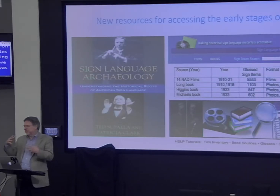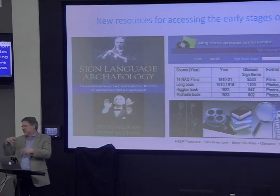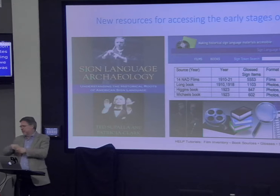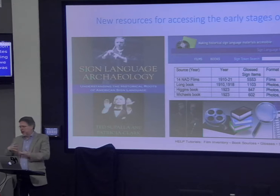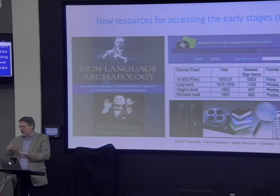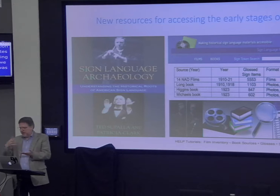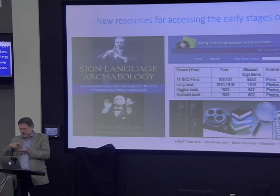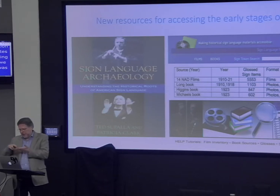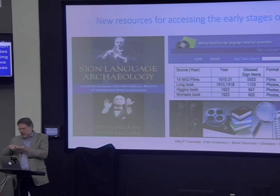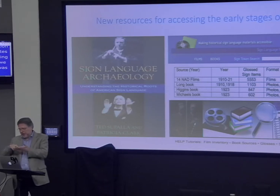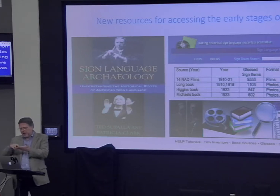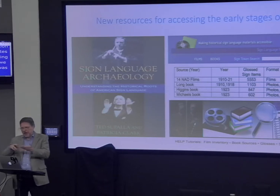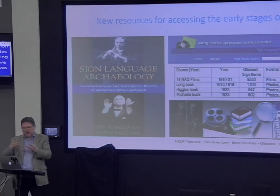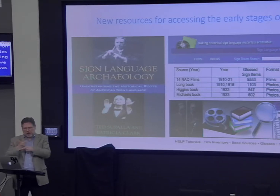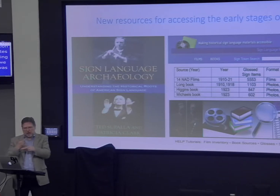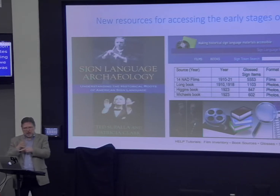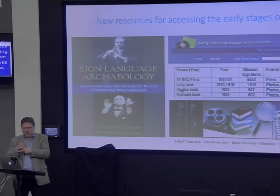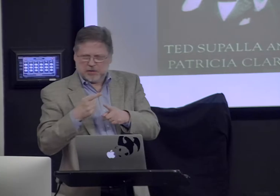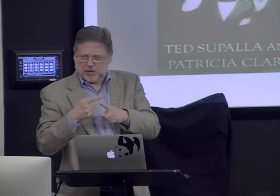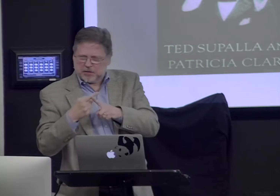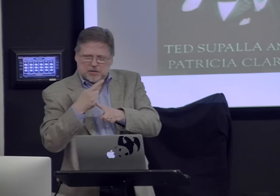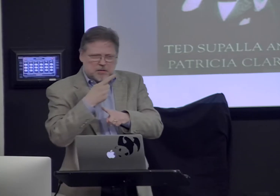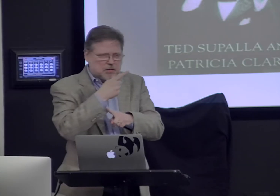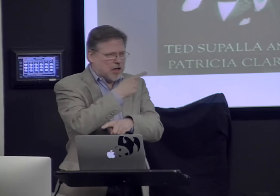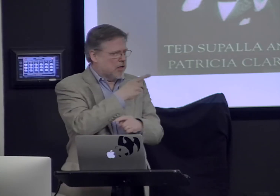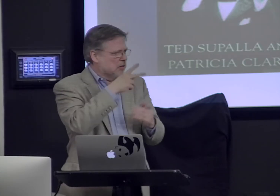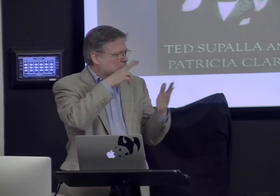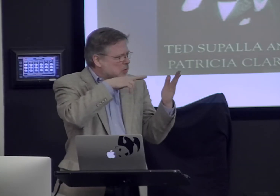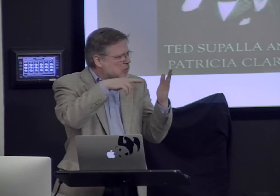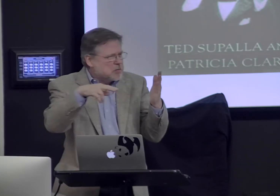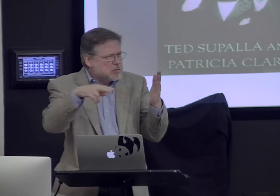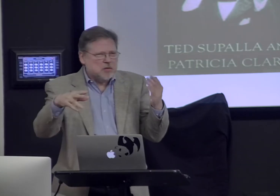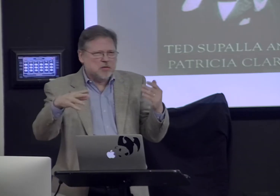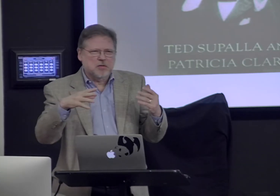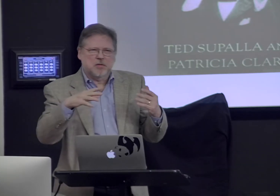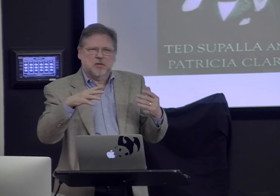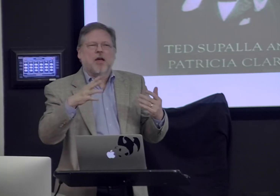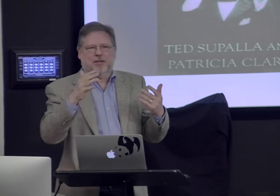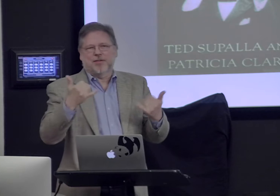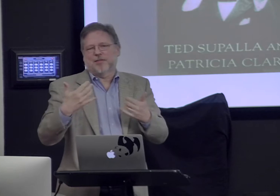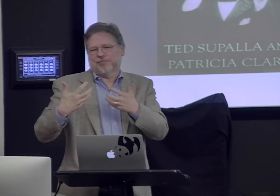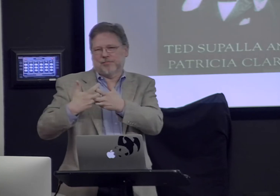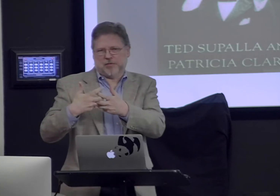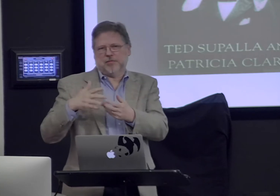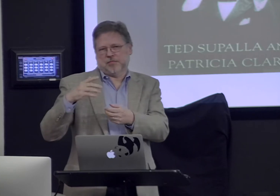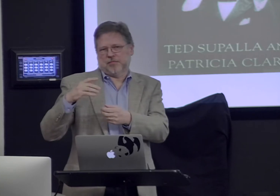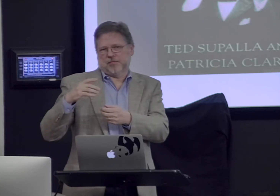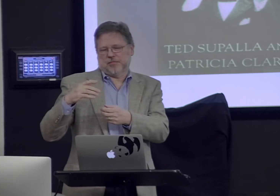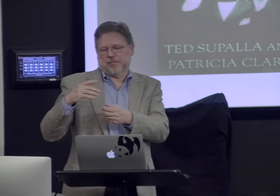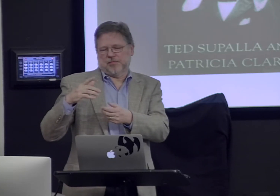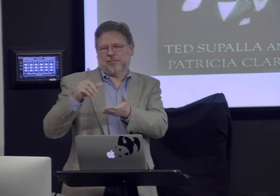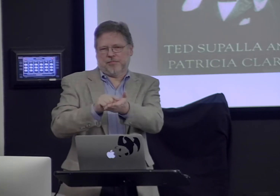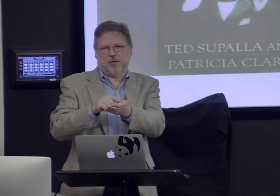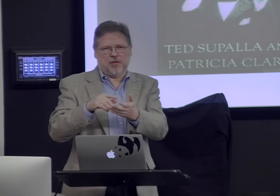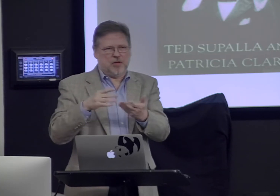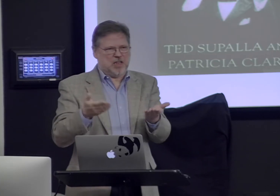Now, if anyone in the audience is questioning how it is that I came to this conclusion, it's from a great deal of research